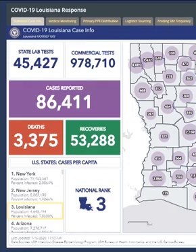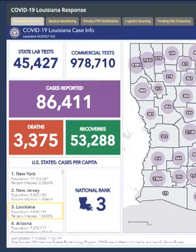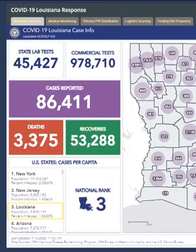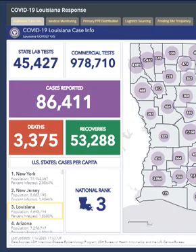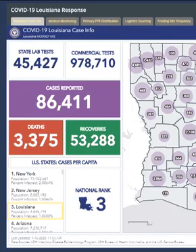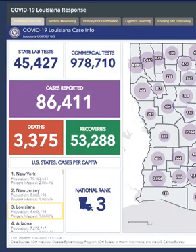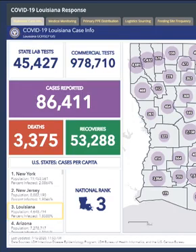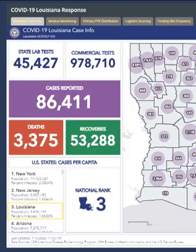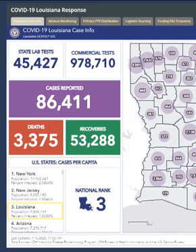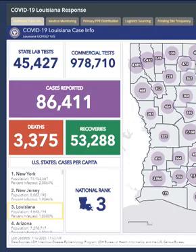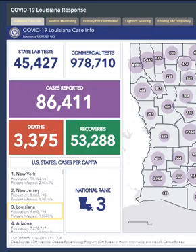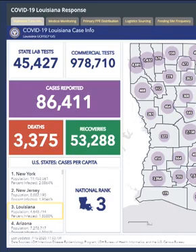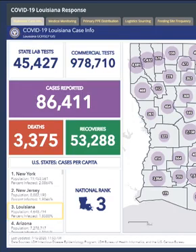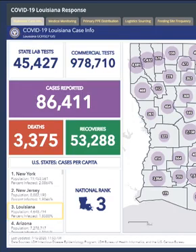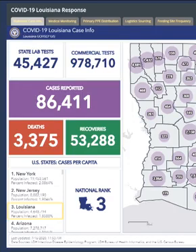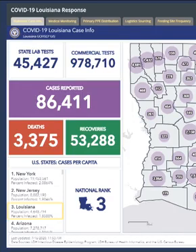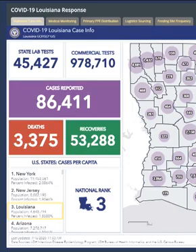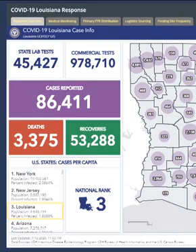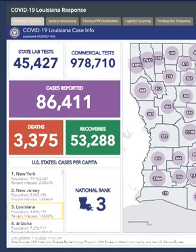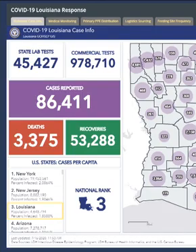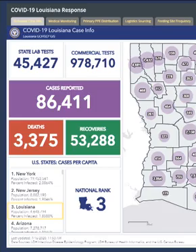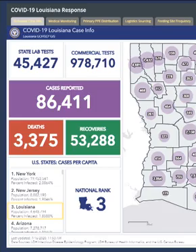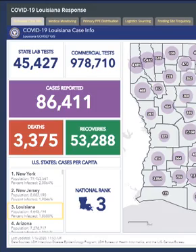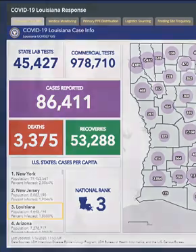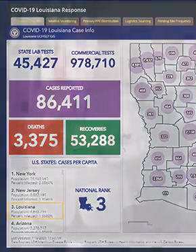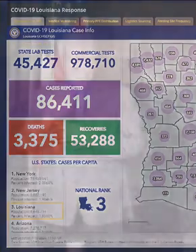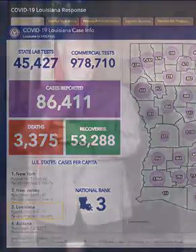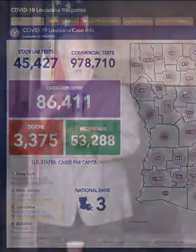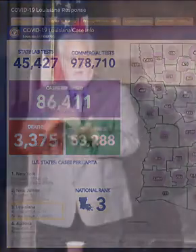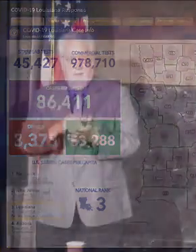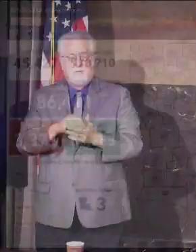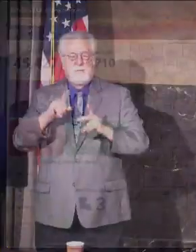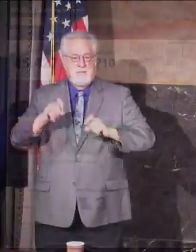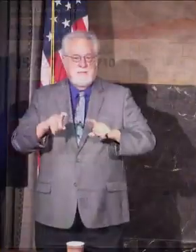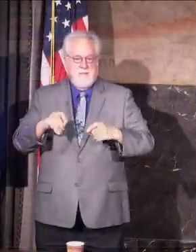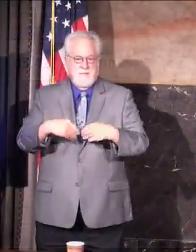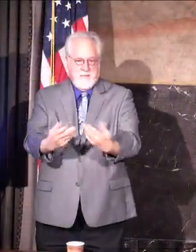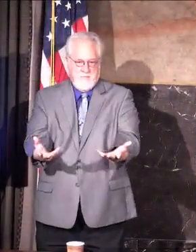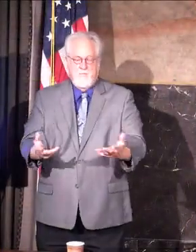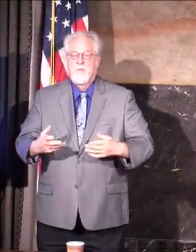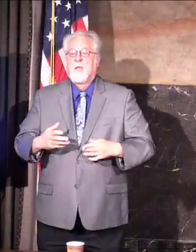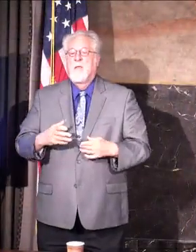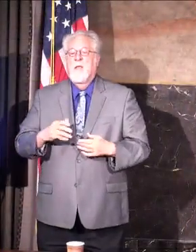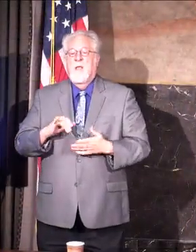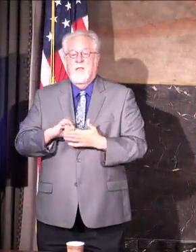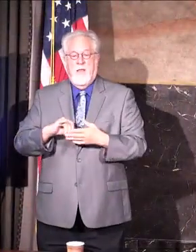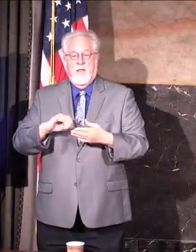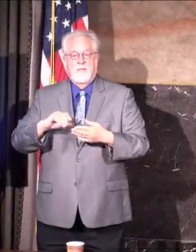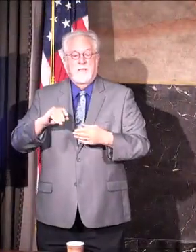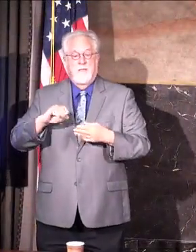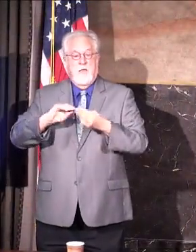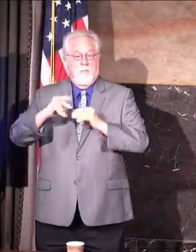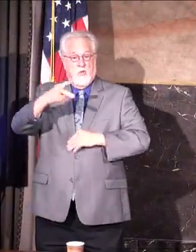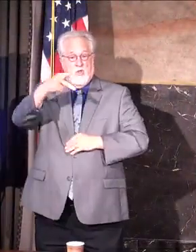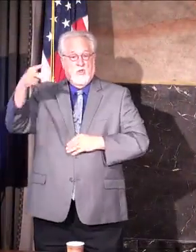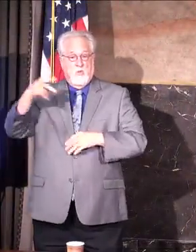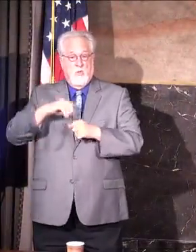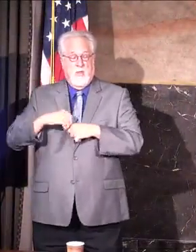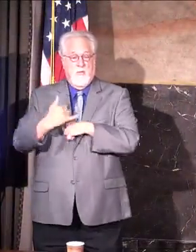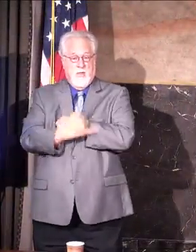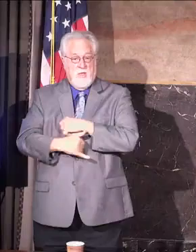1 million, basically 24,000 tests, which is number 2 in the country in per